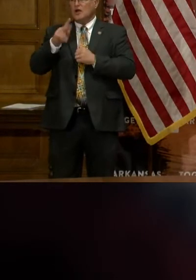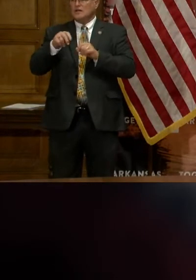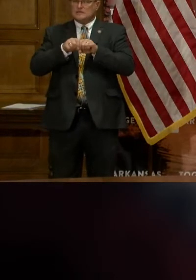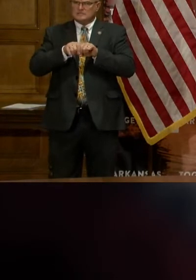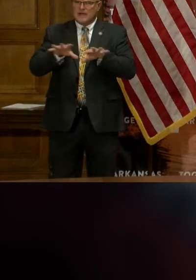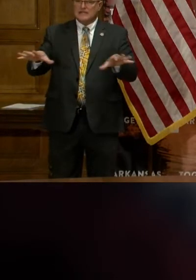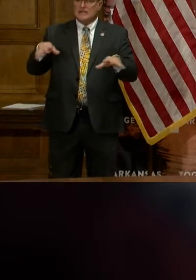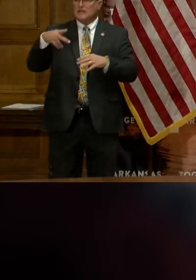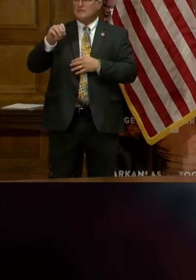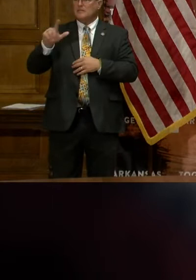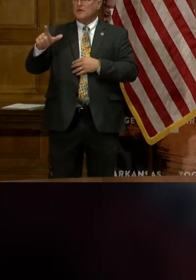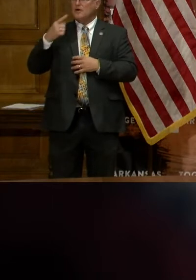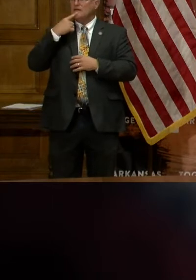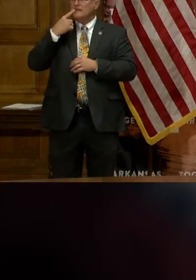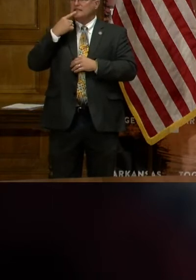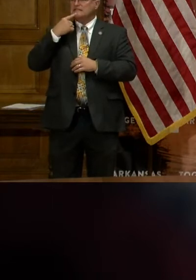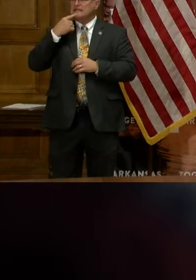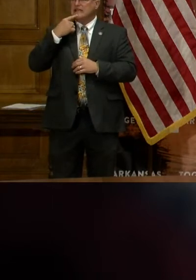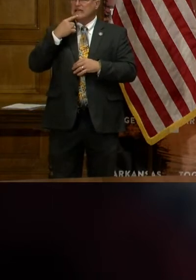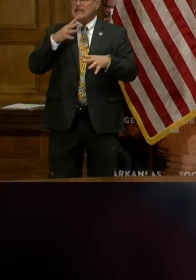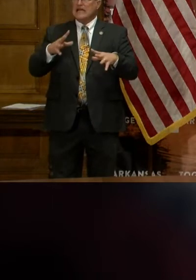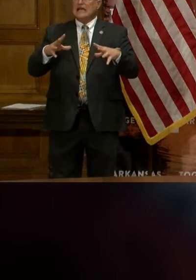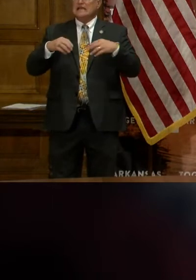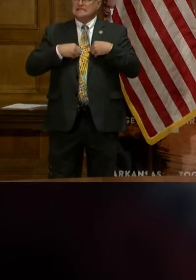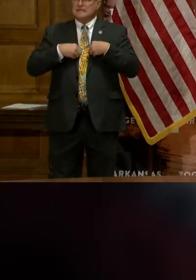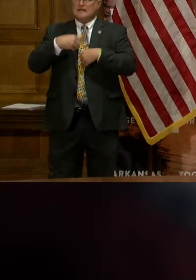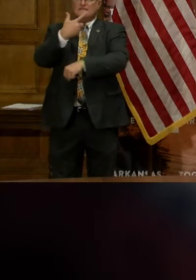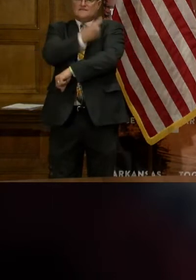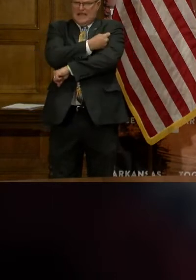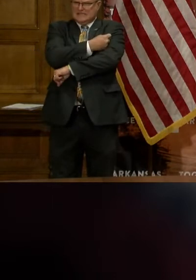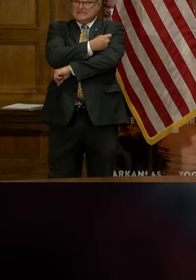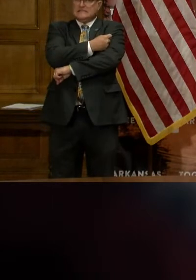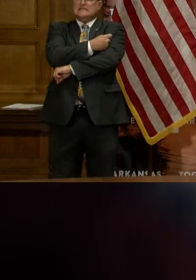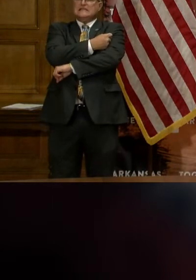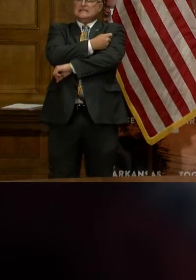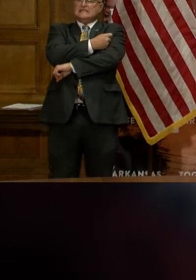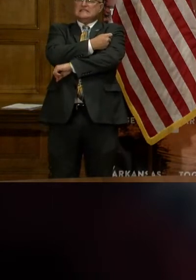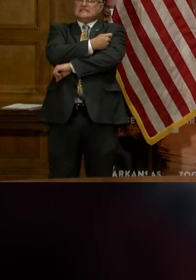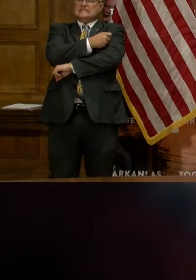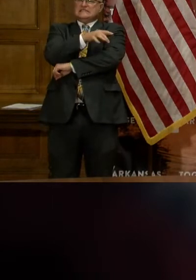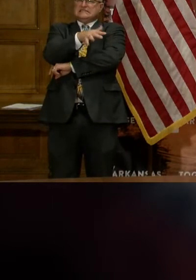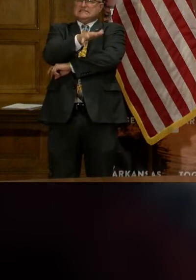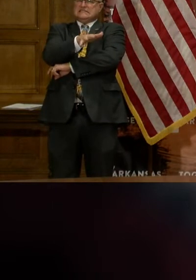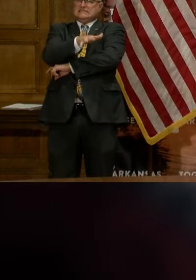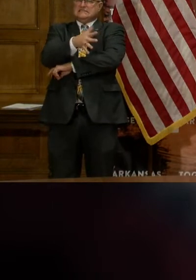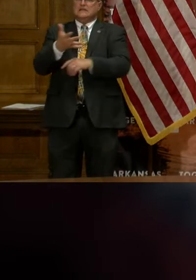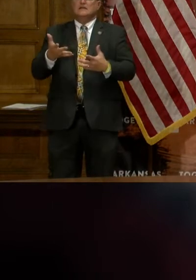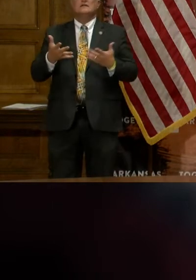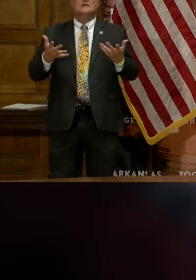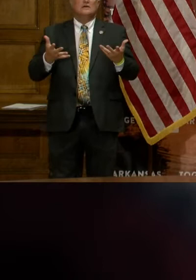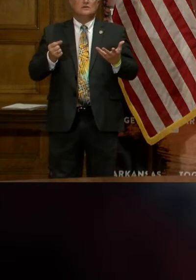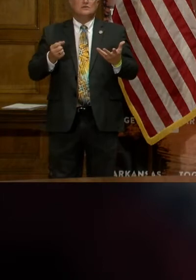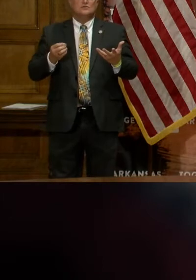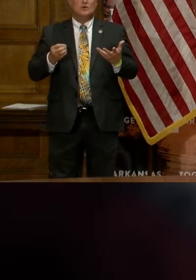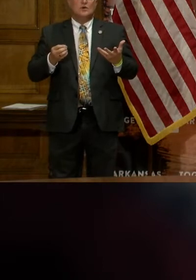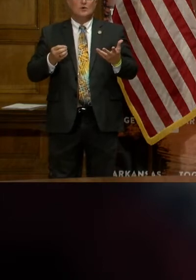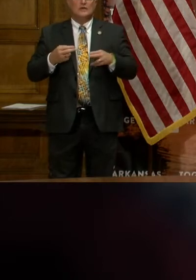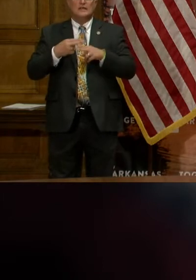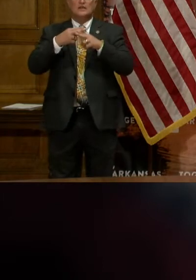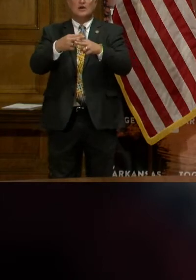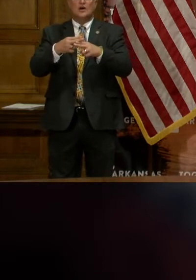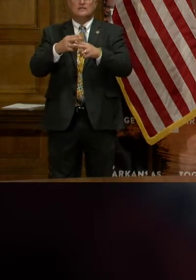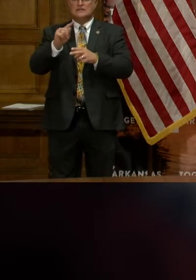pandemic poll that said acceptance of a vaccine is middling here. They called